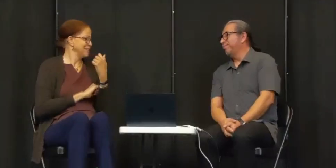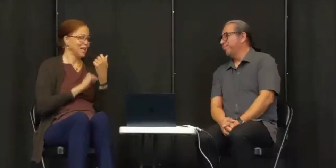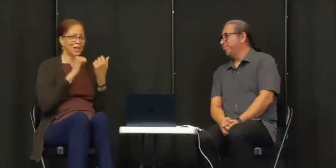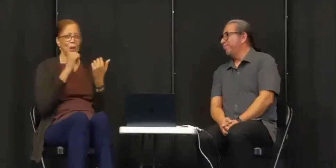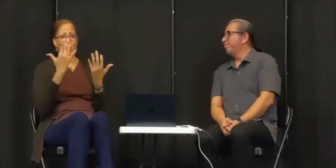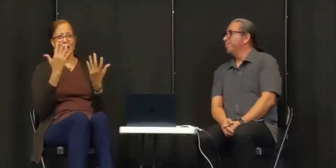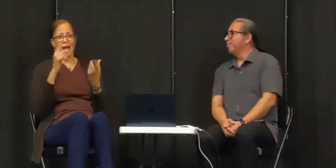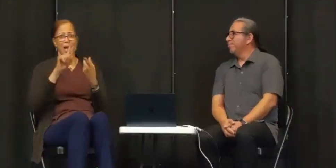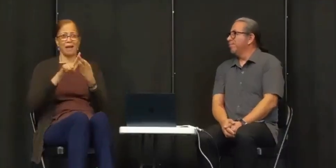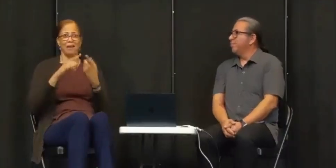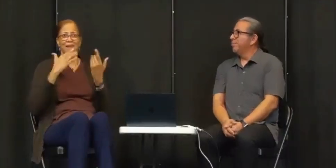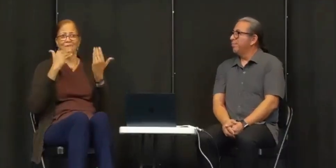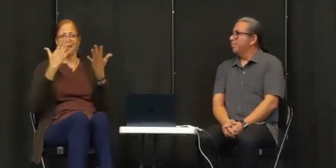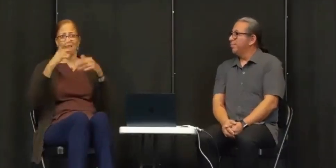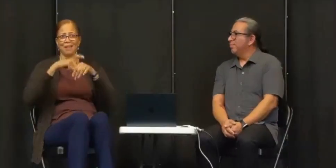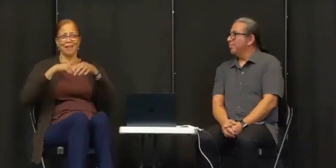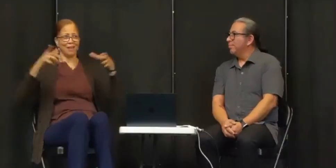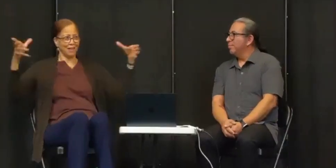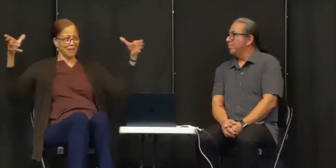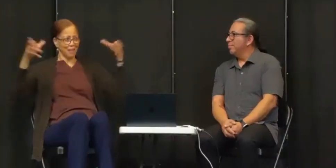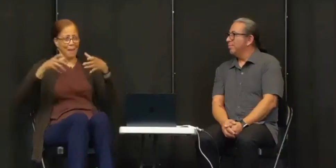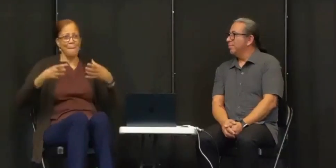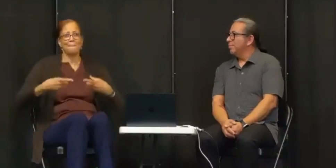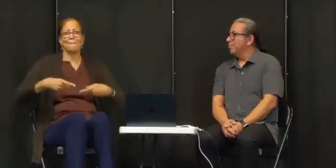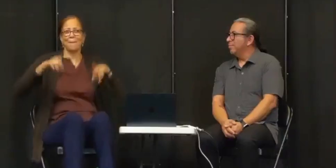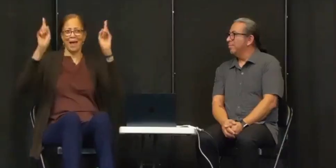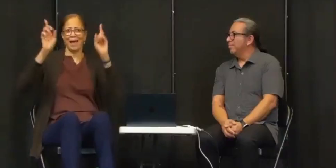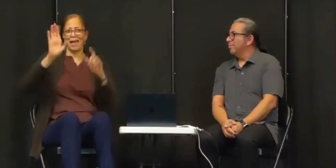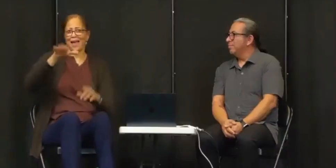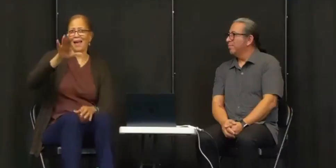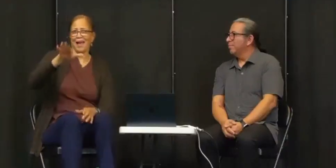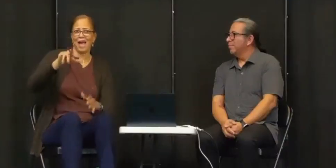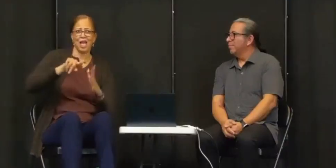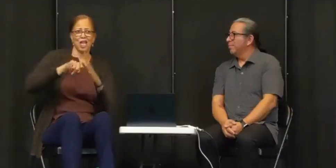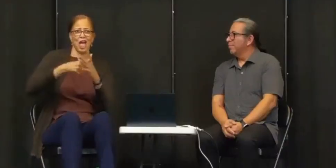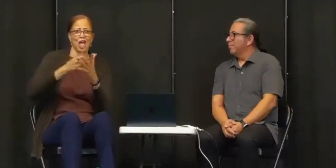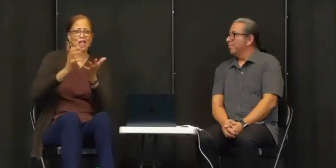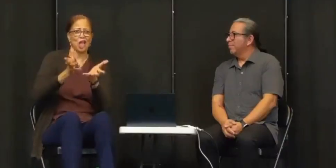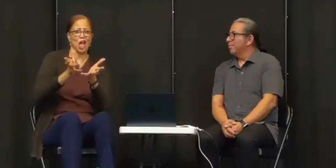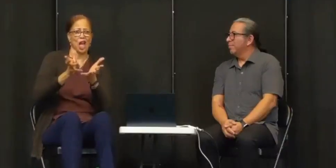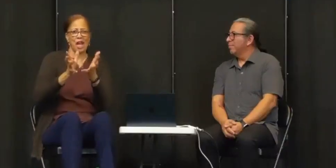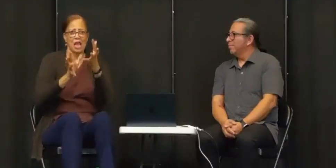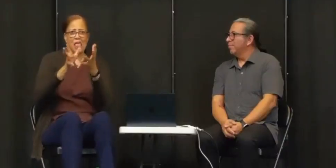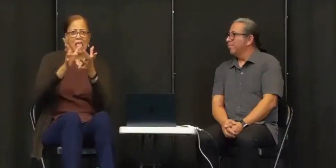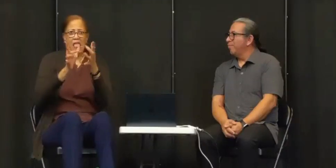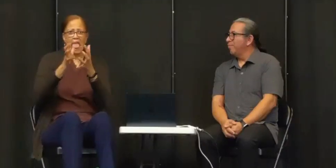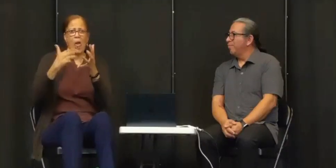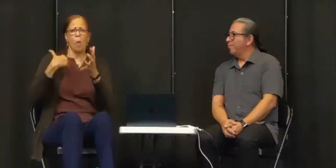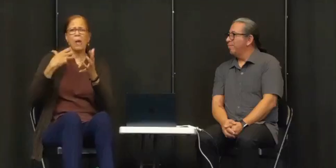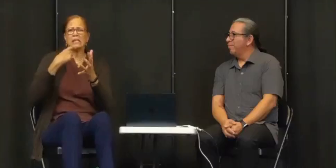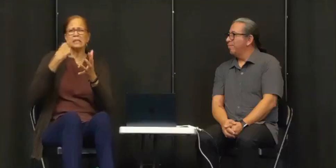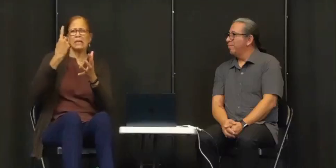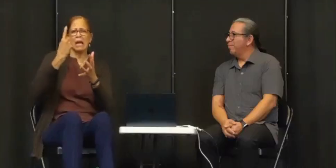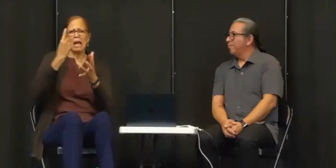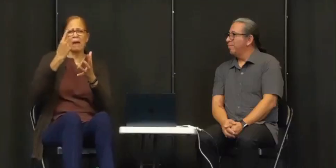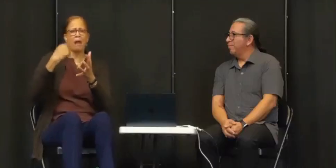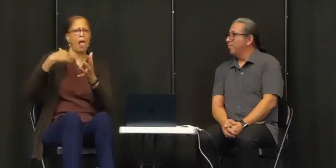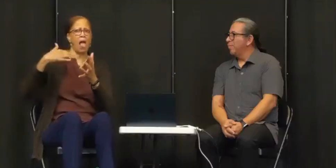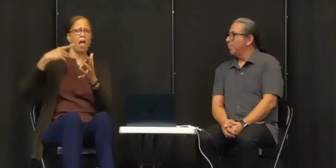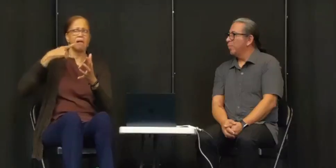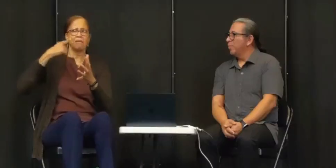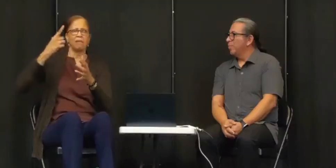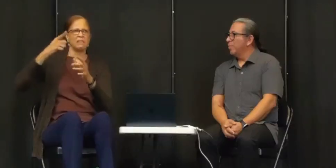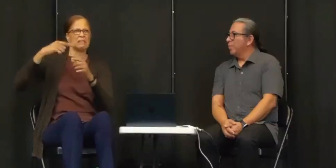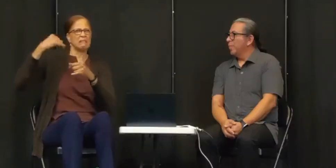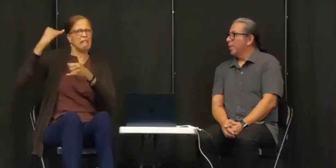year, right? Don't wait until the Thanksgiving day and pop up and say, hey, let's try to talk